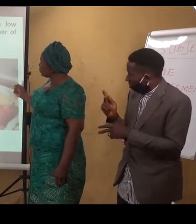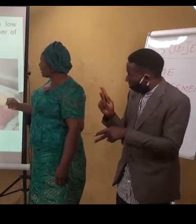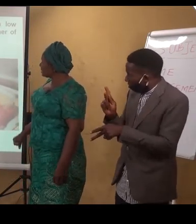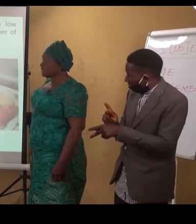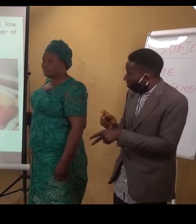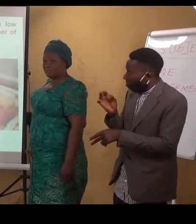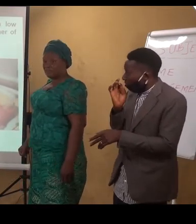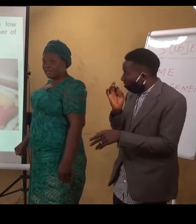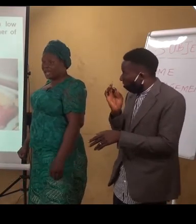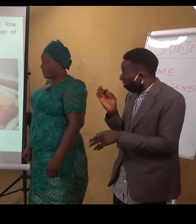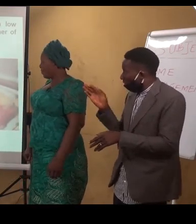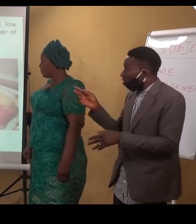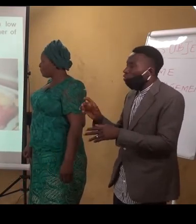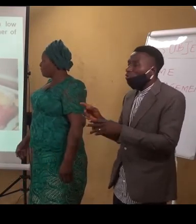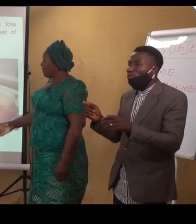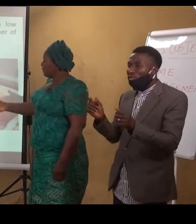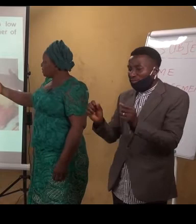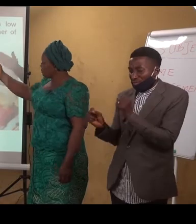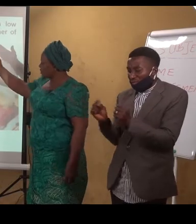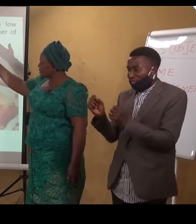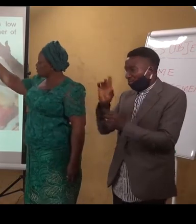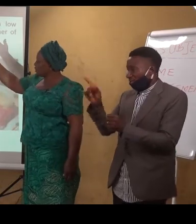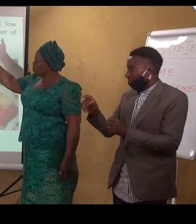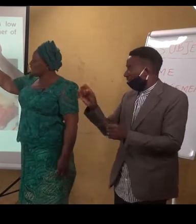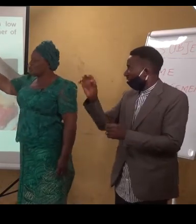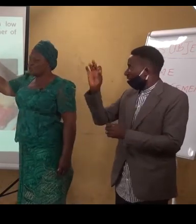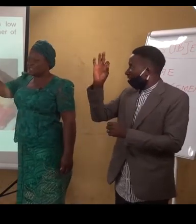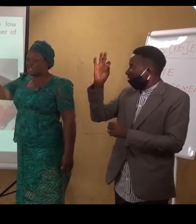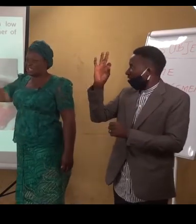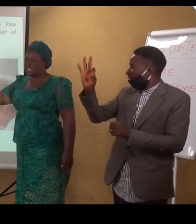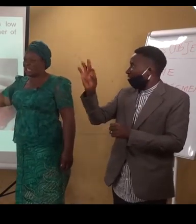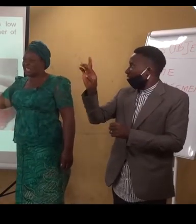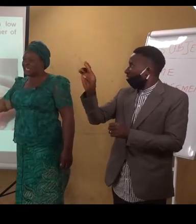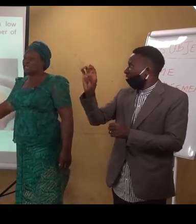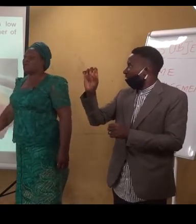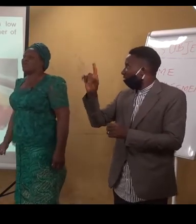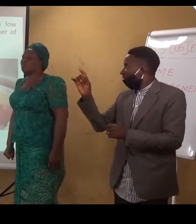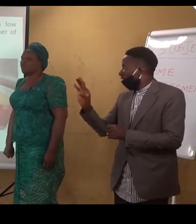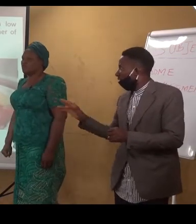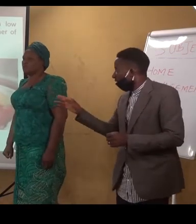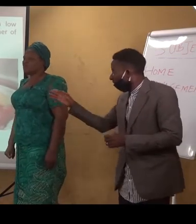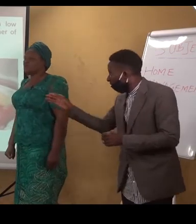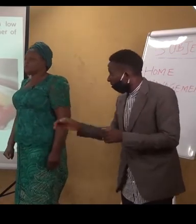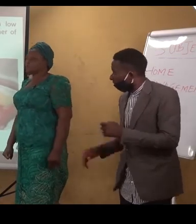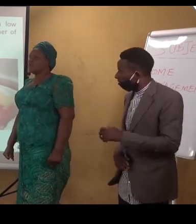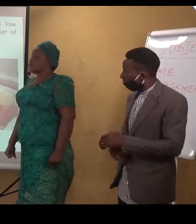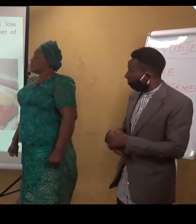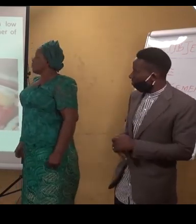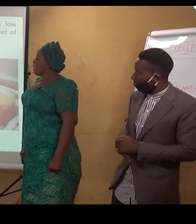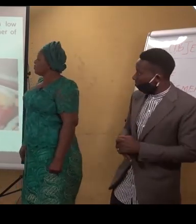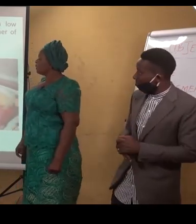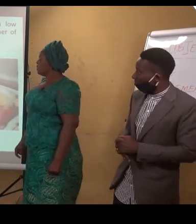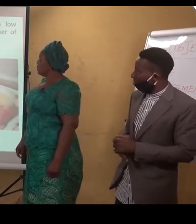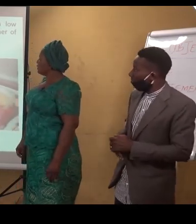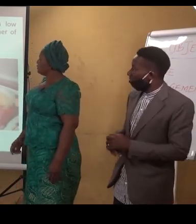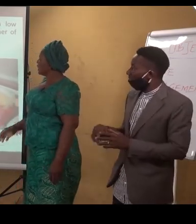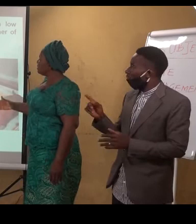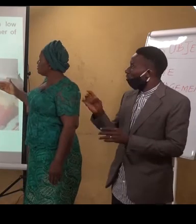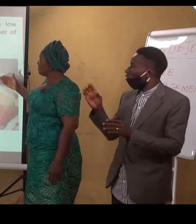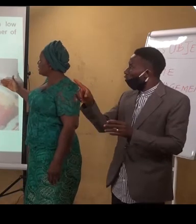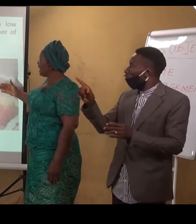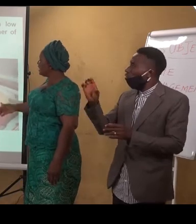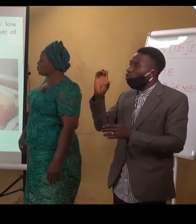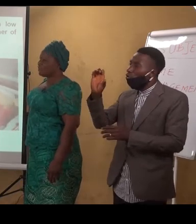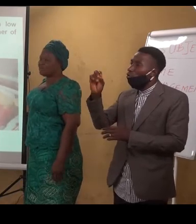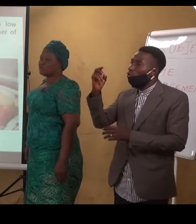our right, we can see the freezer. The refrigerator is where you chill your food. Where you chill your food,